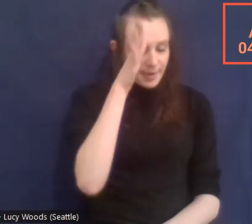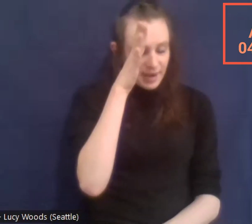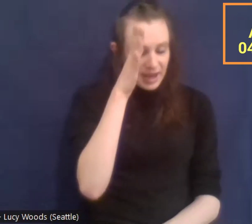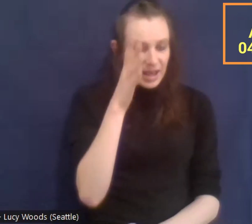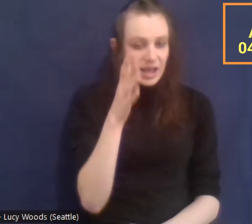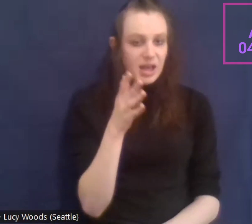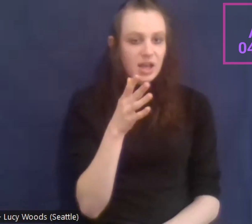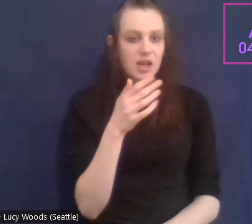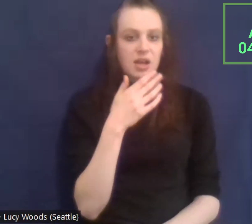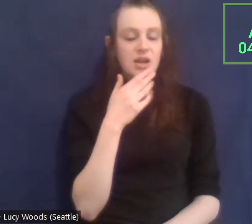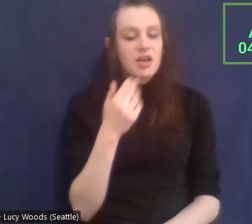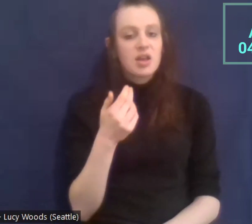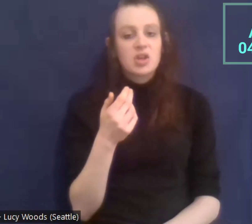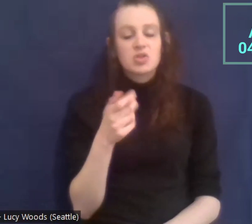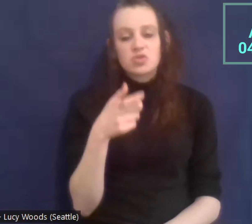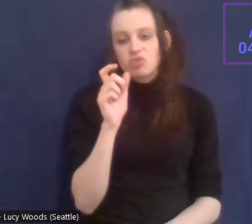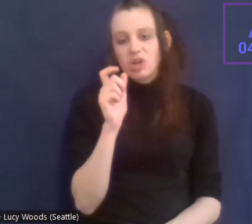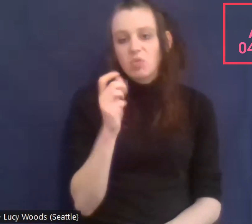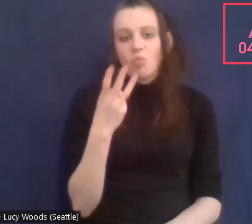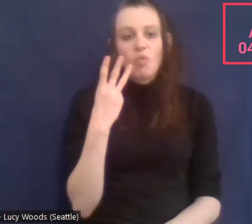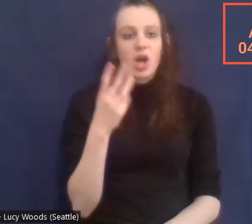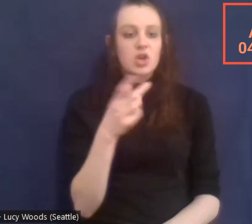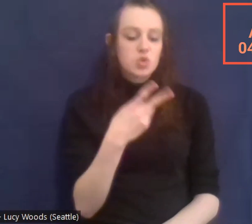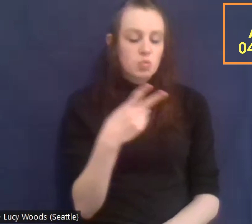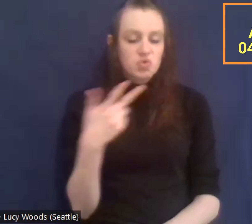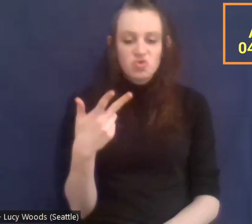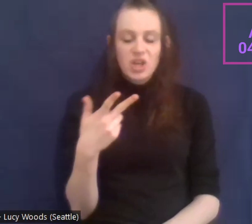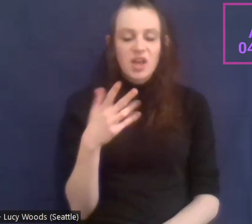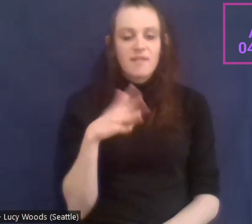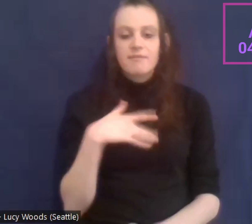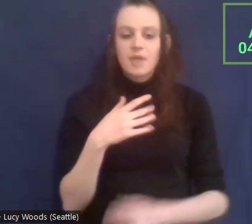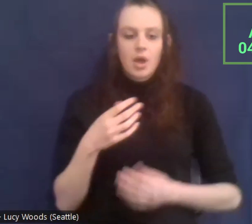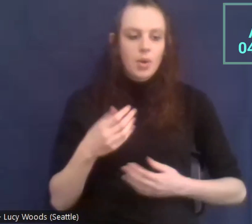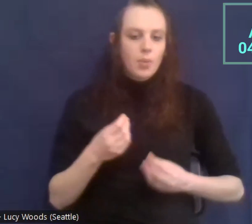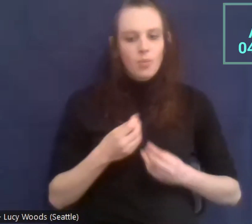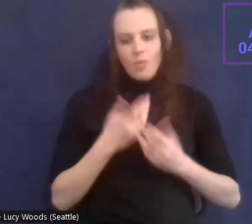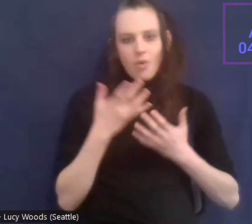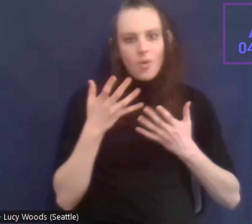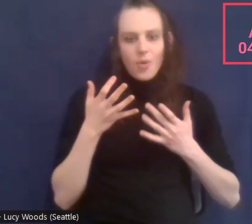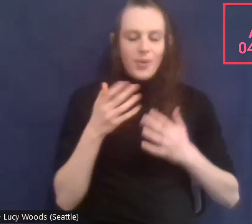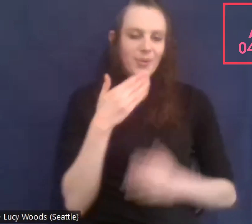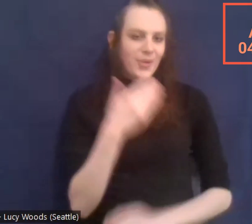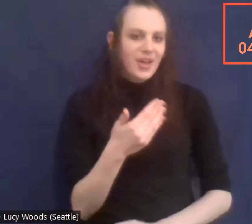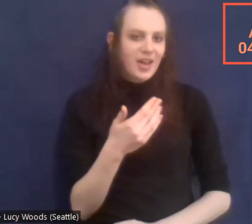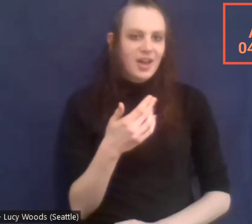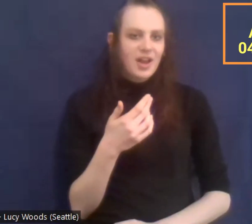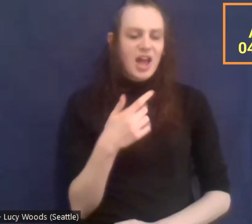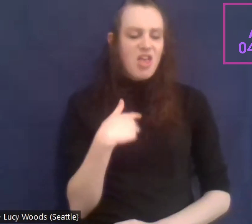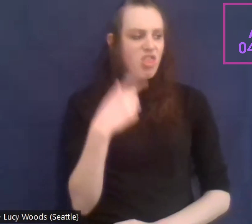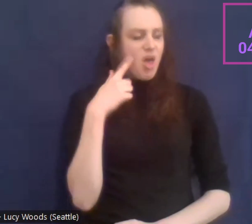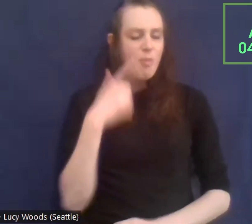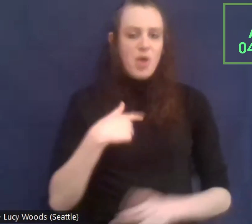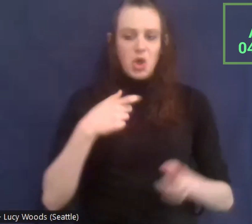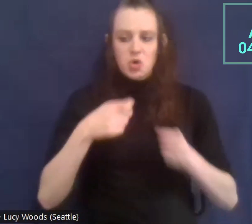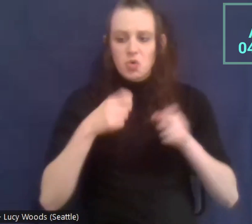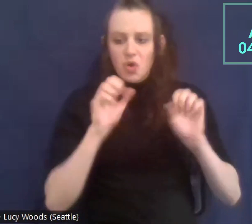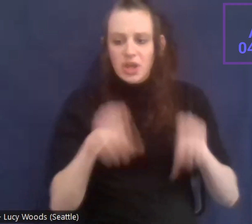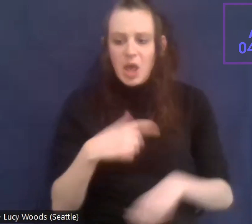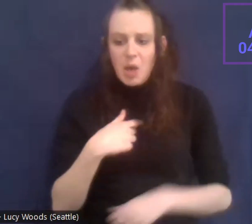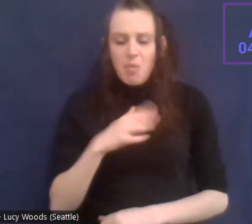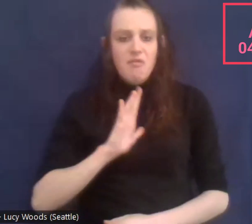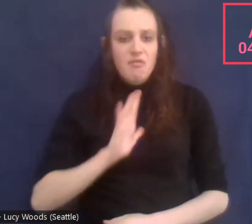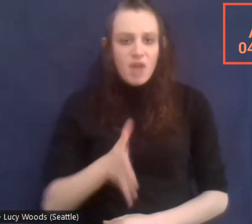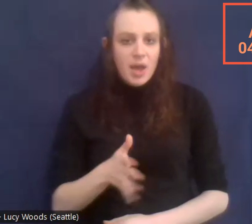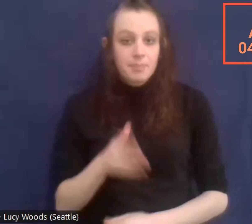had a couple of them. I felt warm and fuzzy, and that was some controlled drinking. I was okay. Like, I got this licked. This is okay.